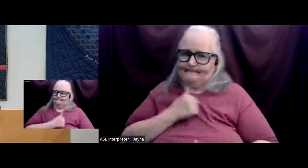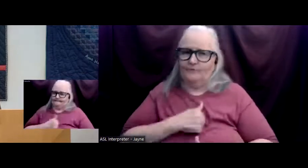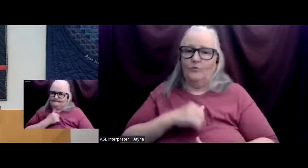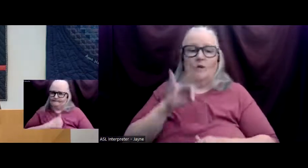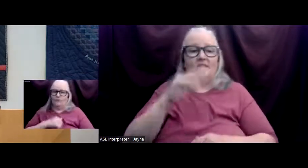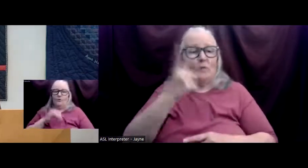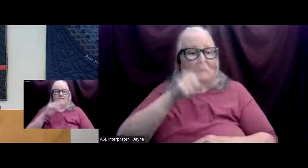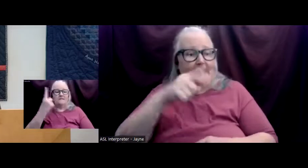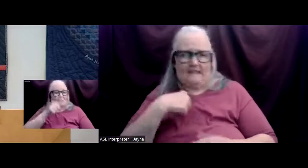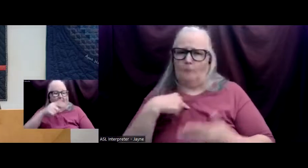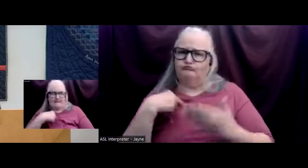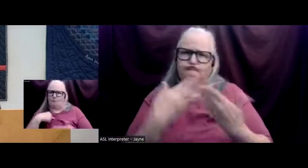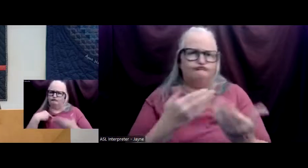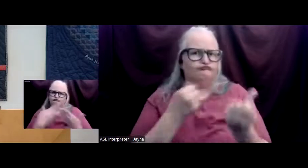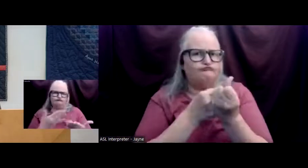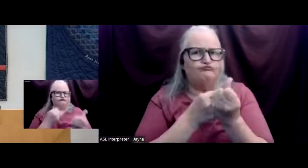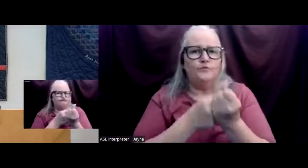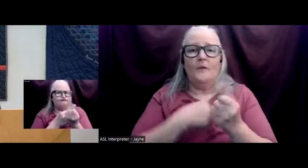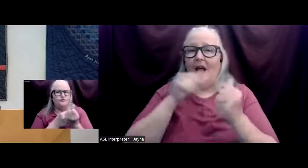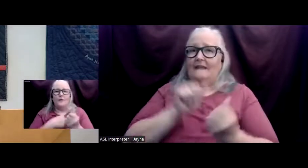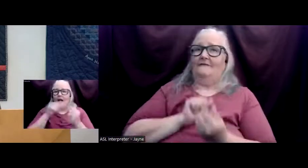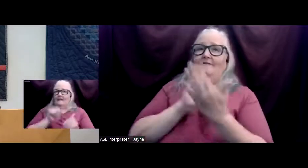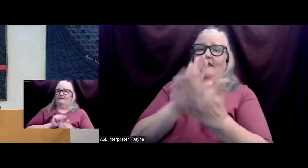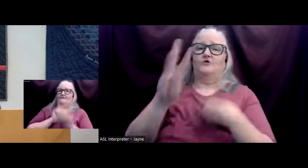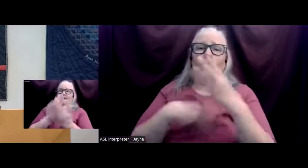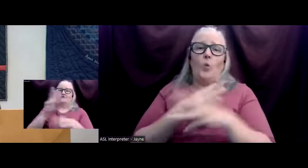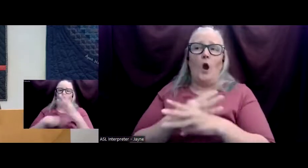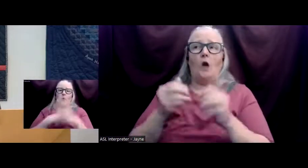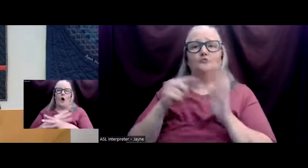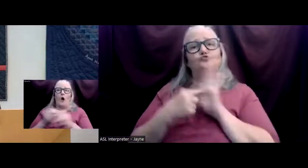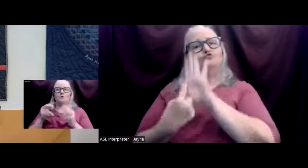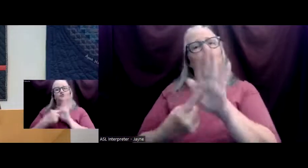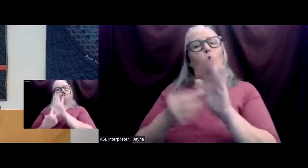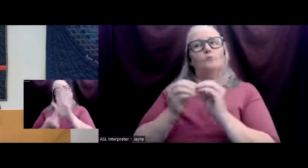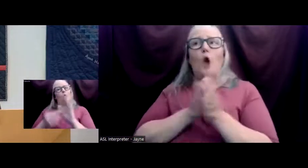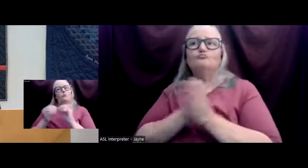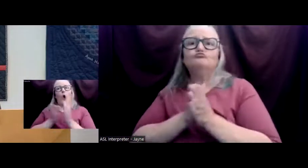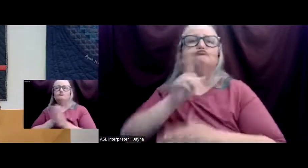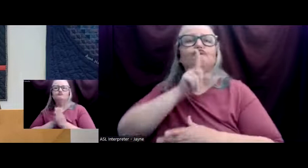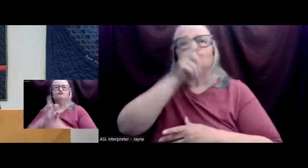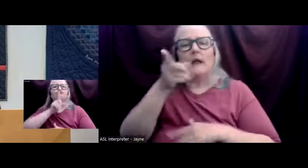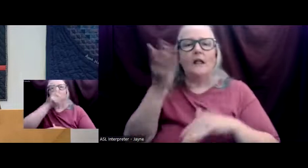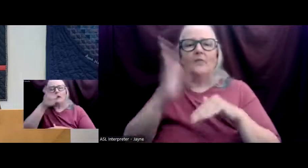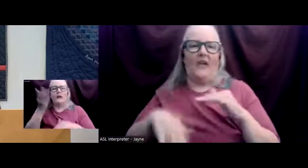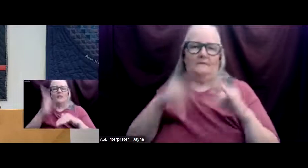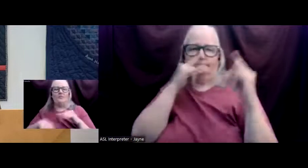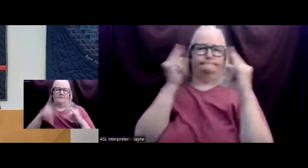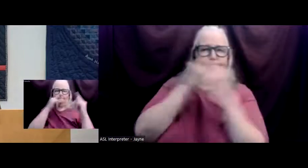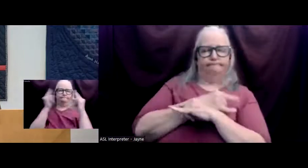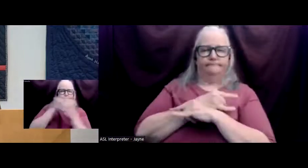me. I can try to face the world with enthusiasm and authenticity rather than cynicism and